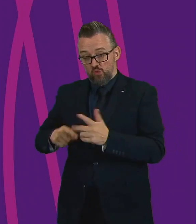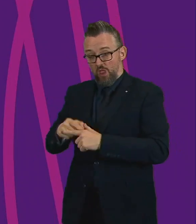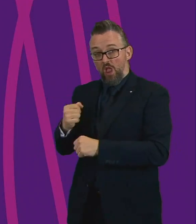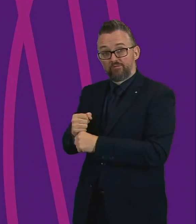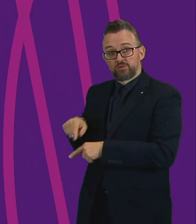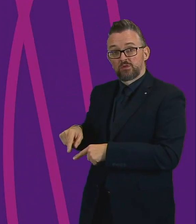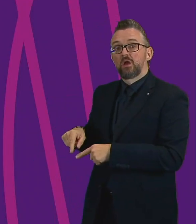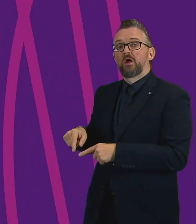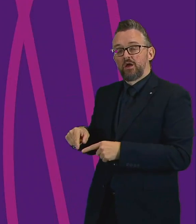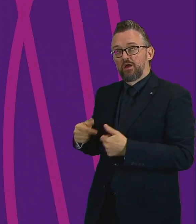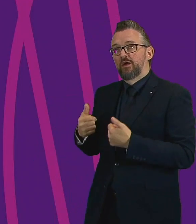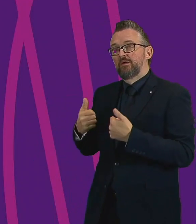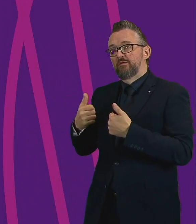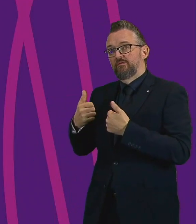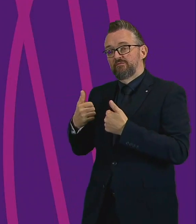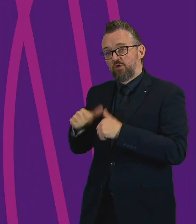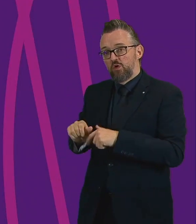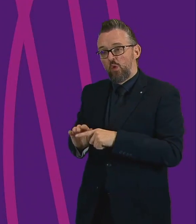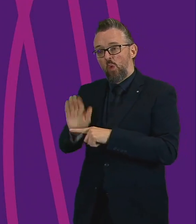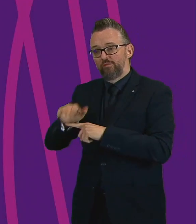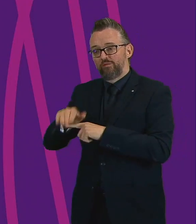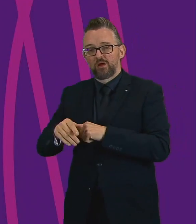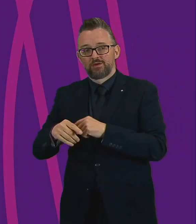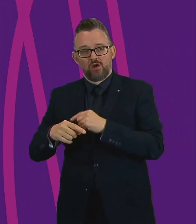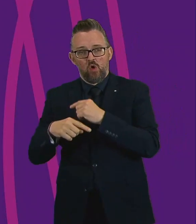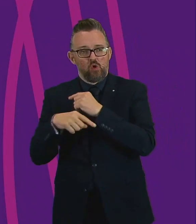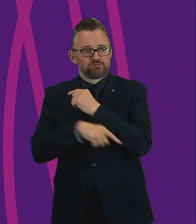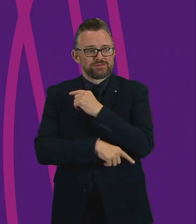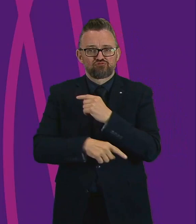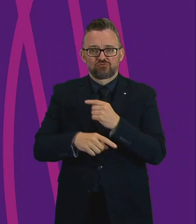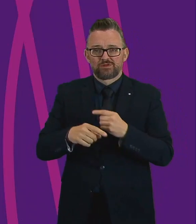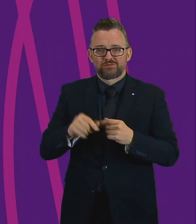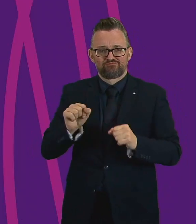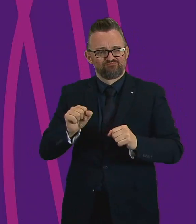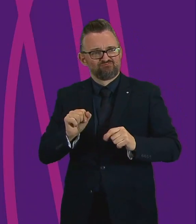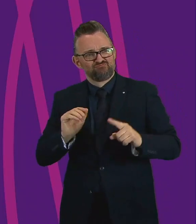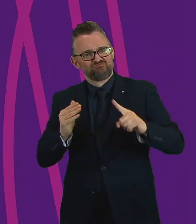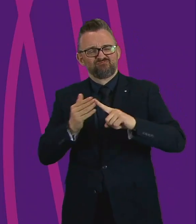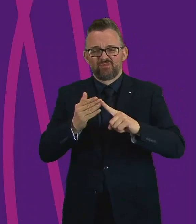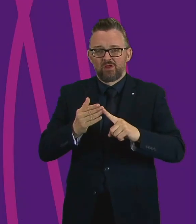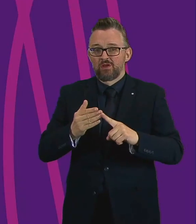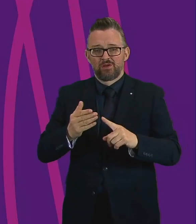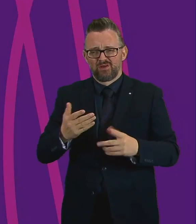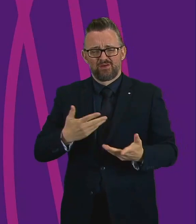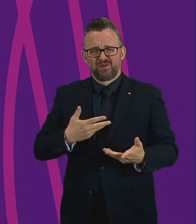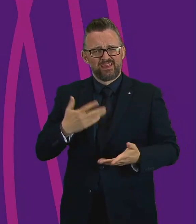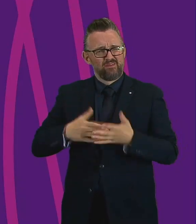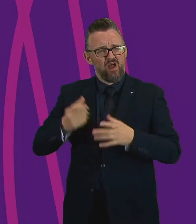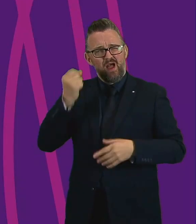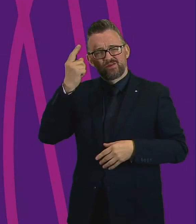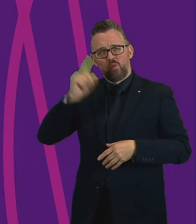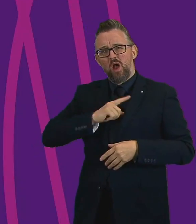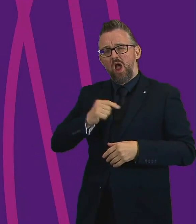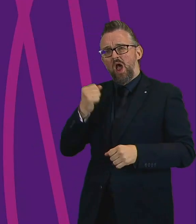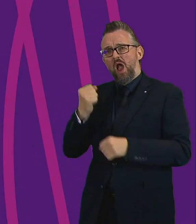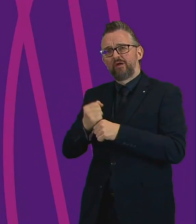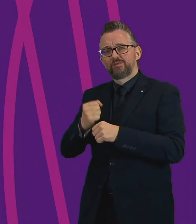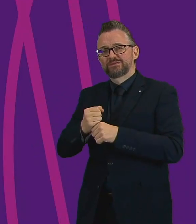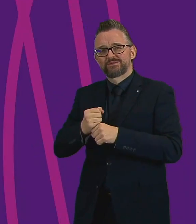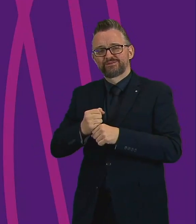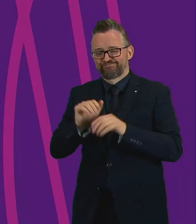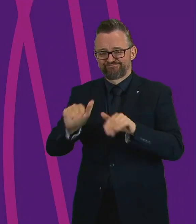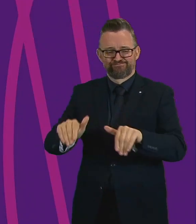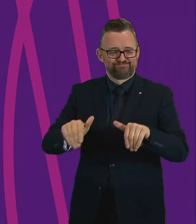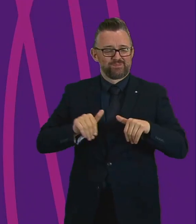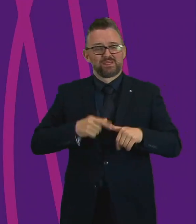have got over their austerity-driven aversion to borrowing. I have never understood the logic of government opting out